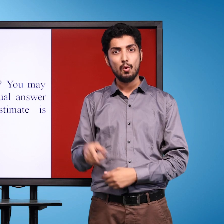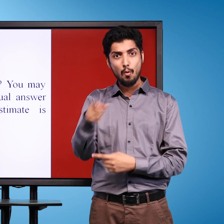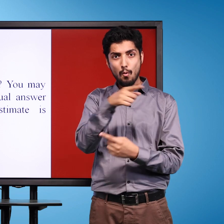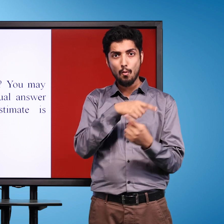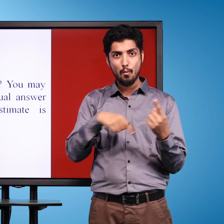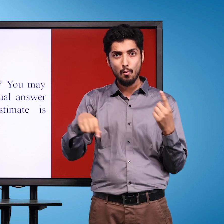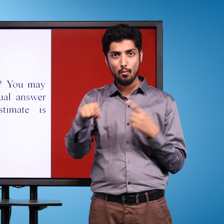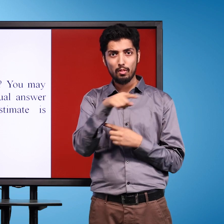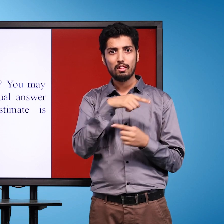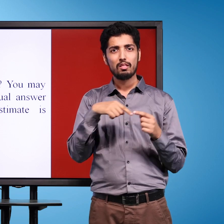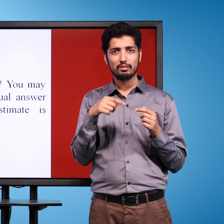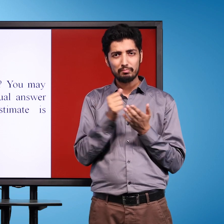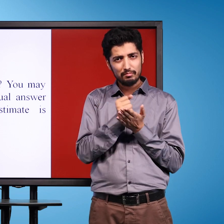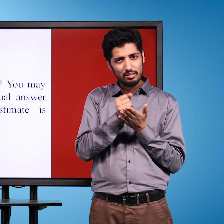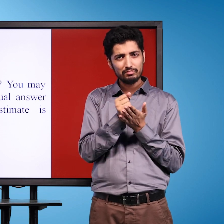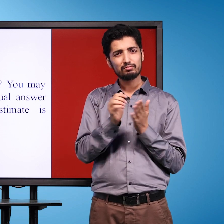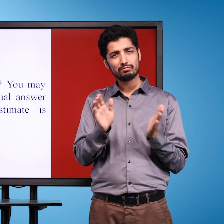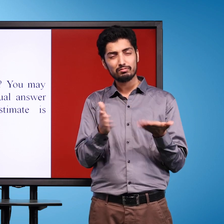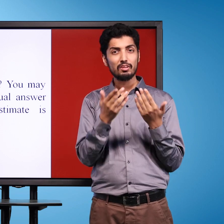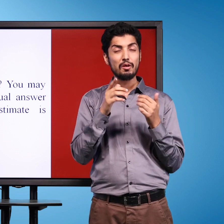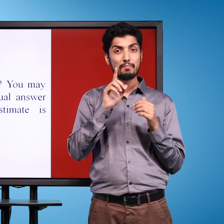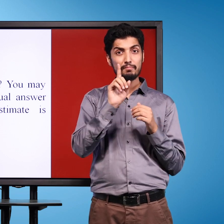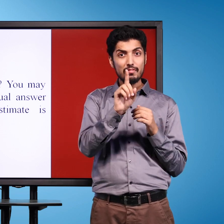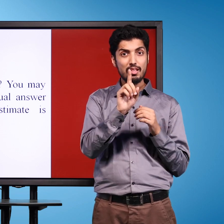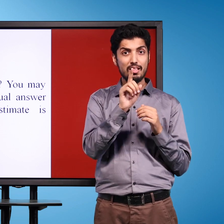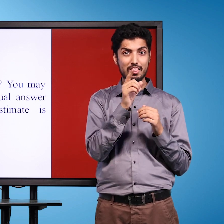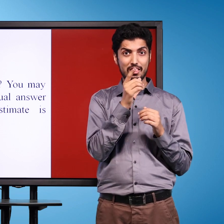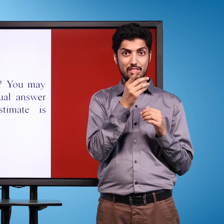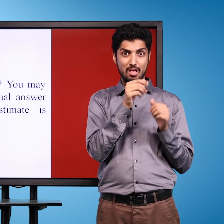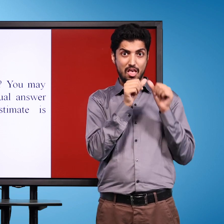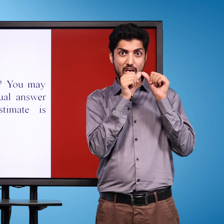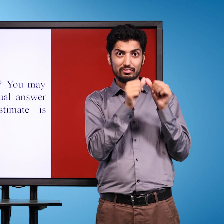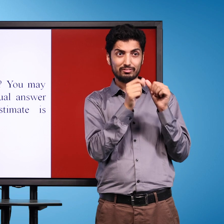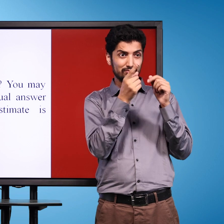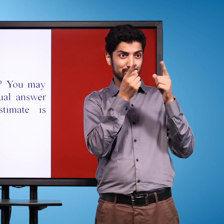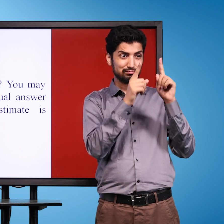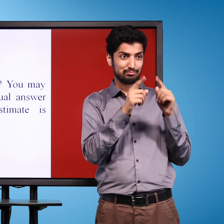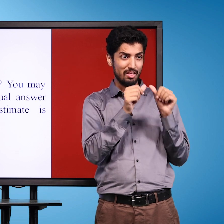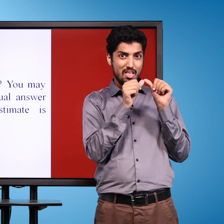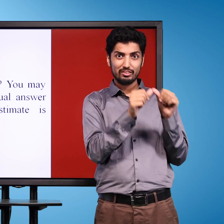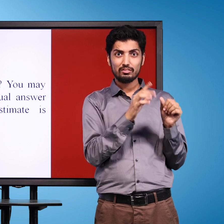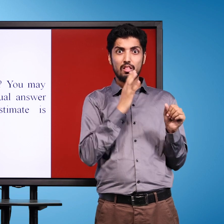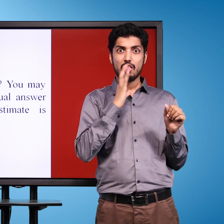You may attempt to find the actual answer and verify if the estimate is reasonable.